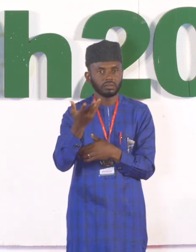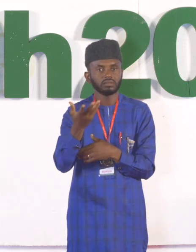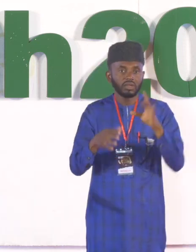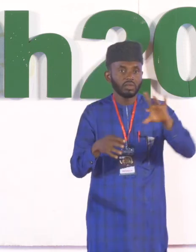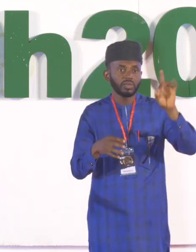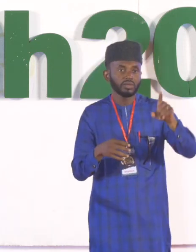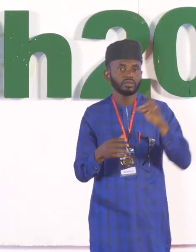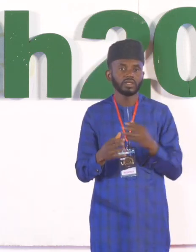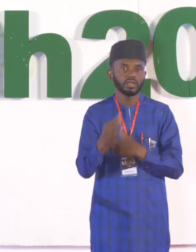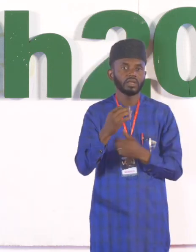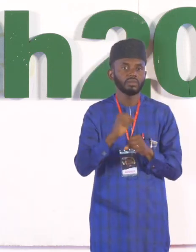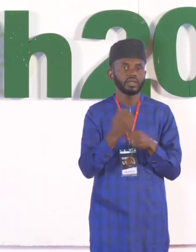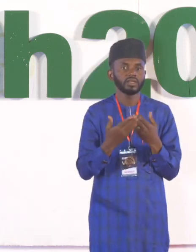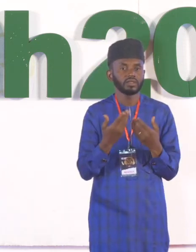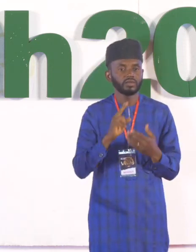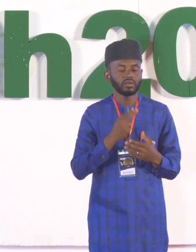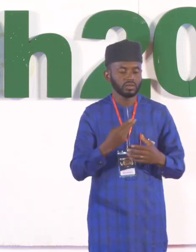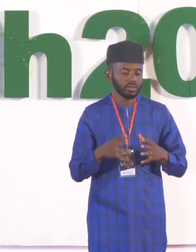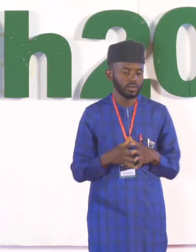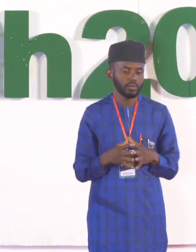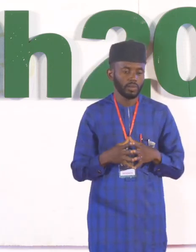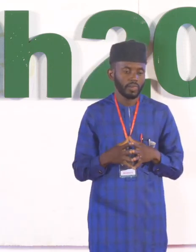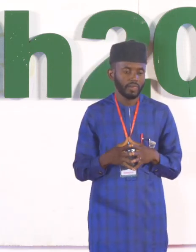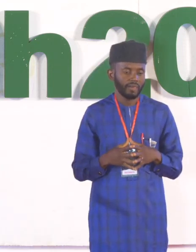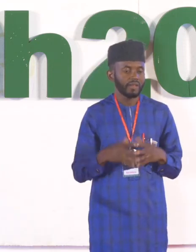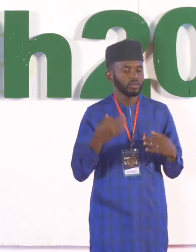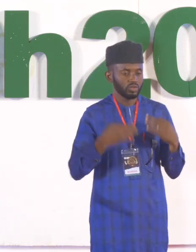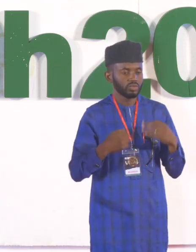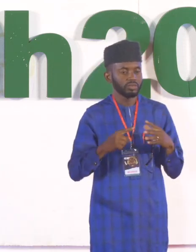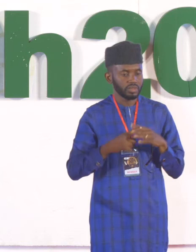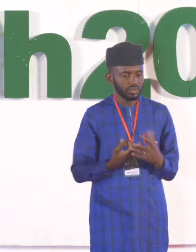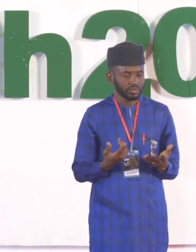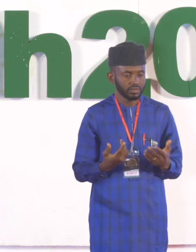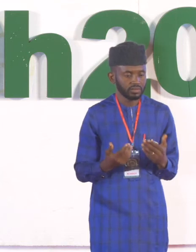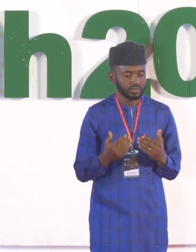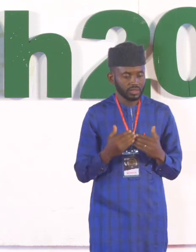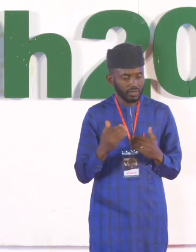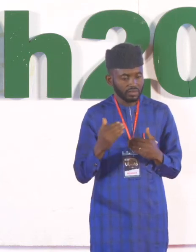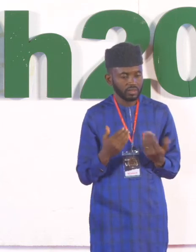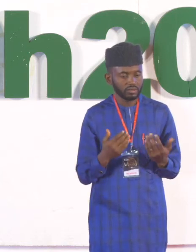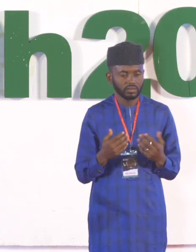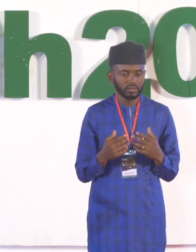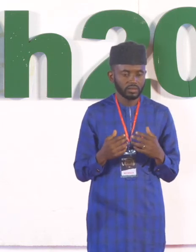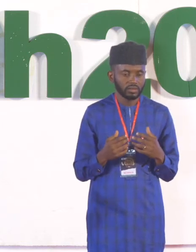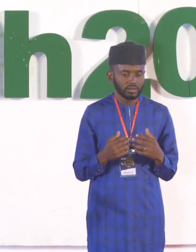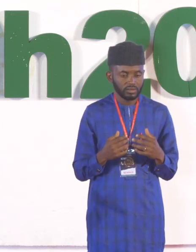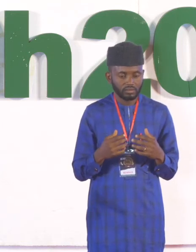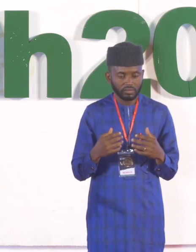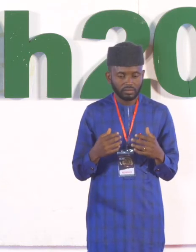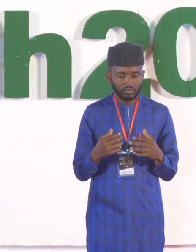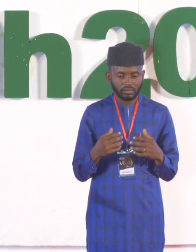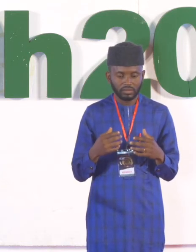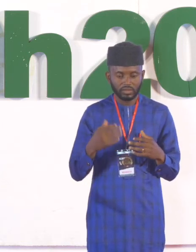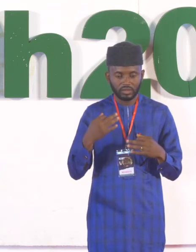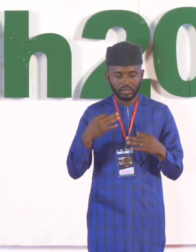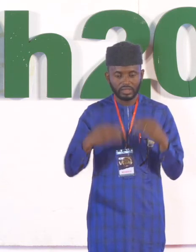relief. Then hisab will begin. After those people are thrown in, then hisab will begin.